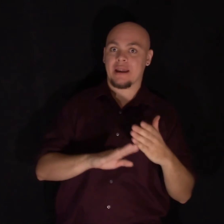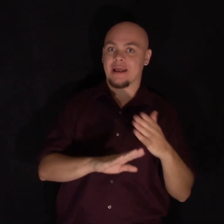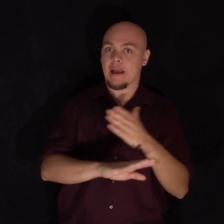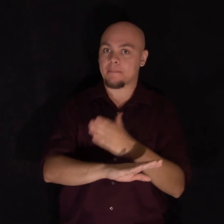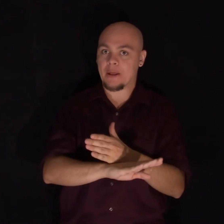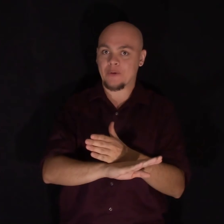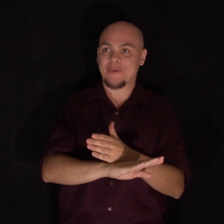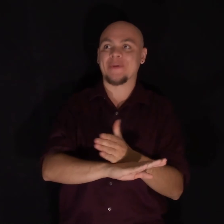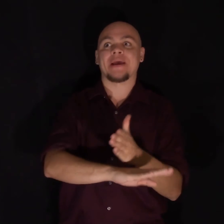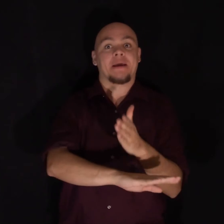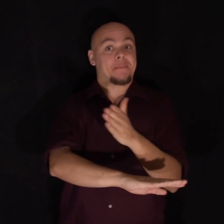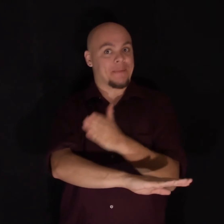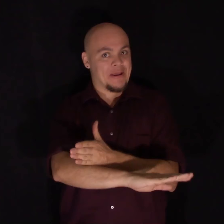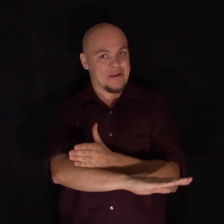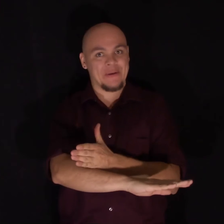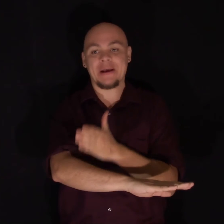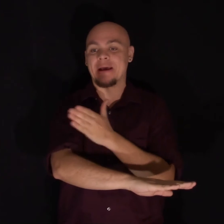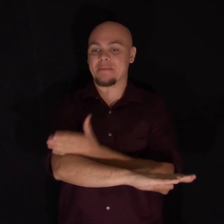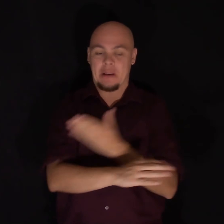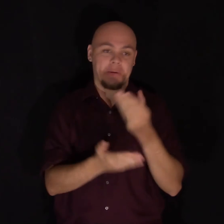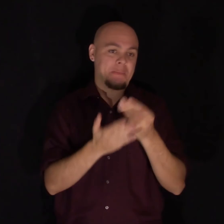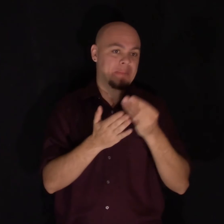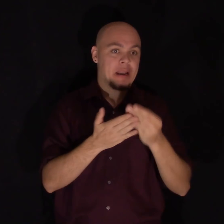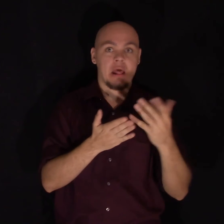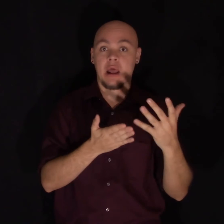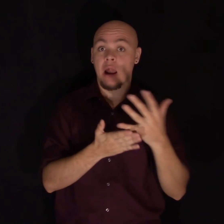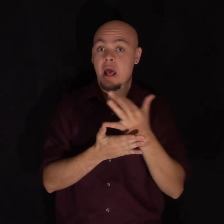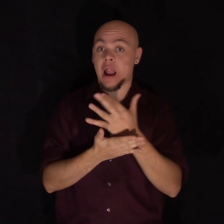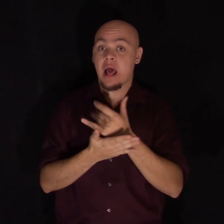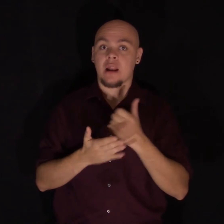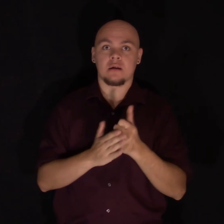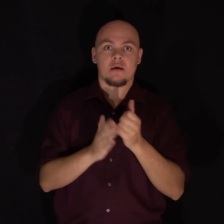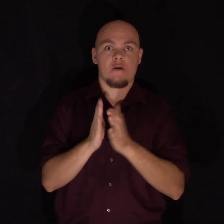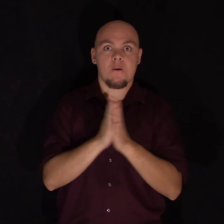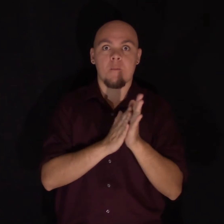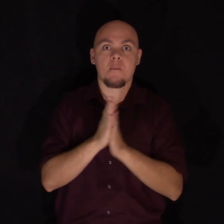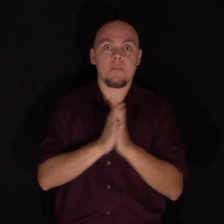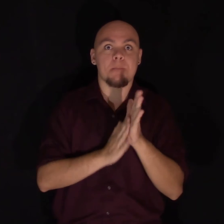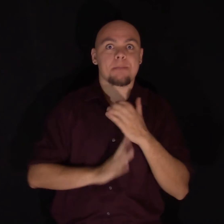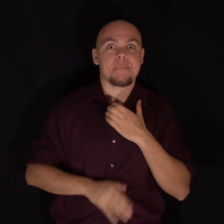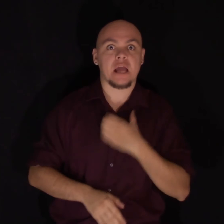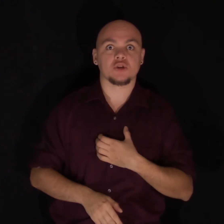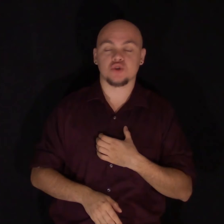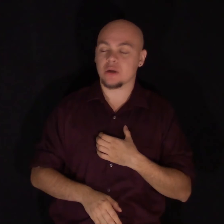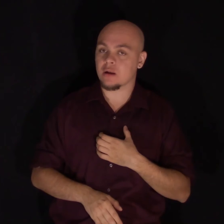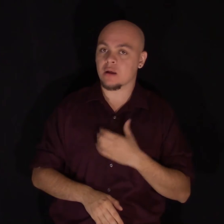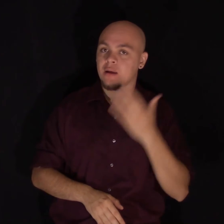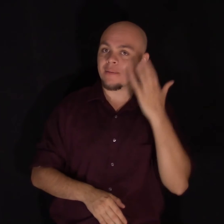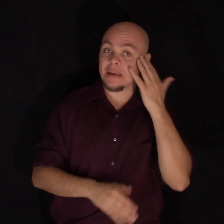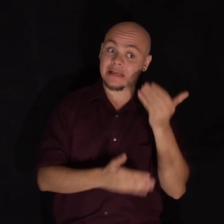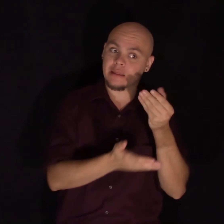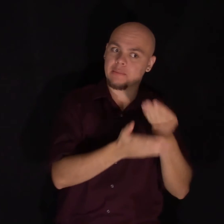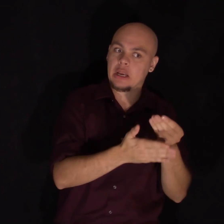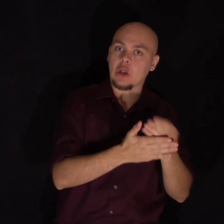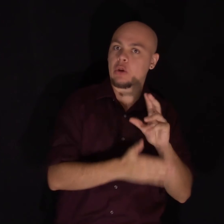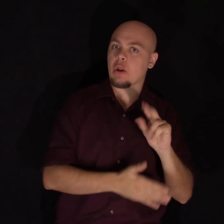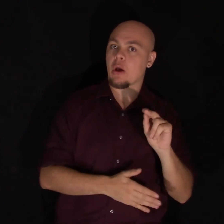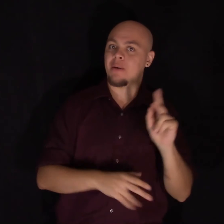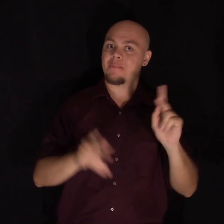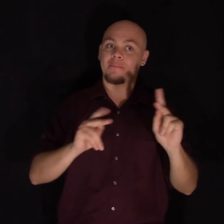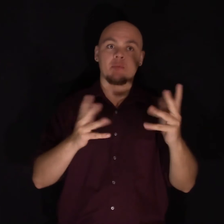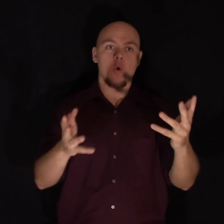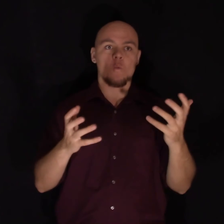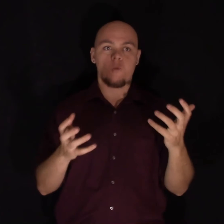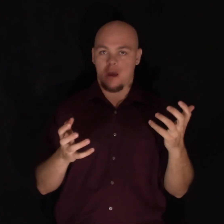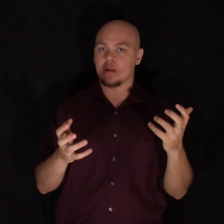and I got better. And I started making some money, and I started getting really passionate about it. Not just because of the money, but because what I realized was people wanted this